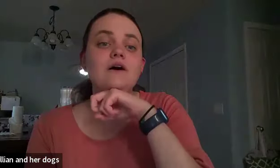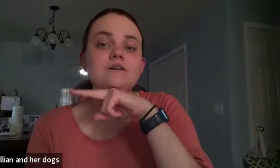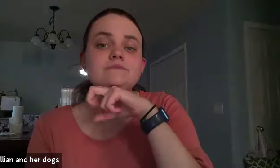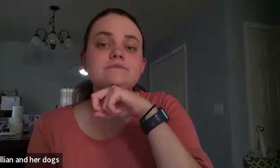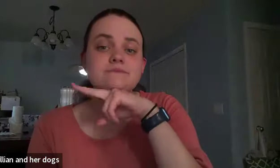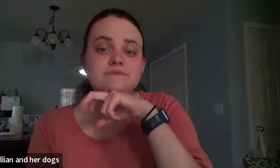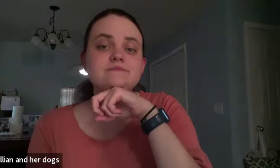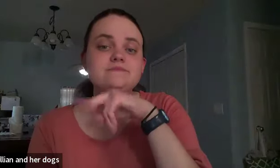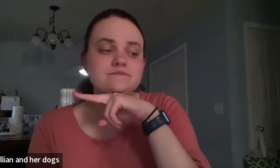frog,